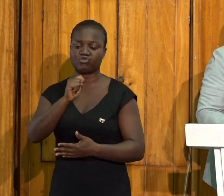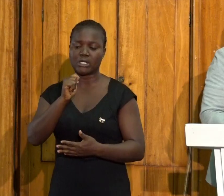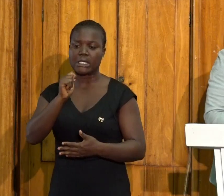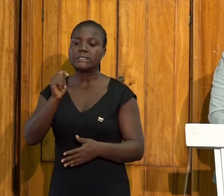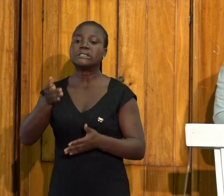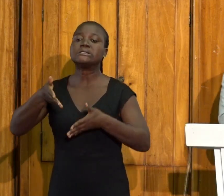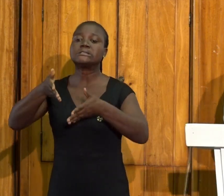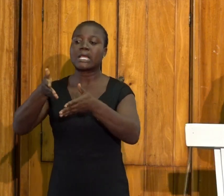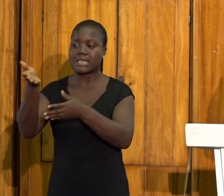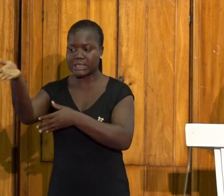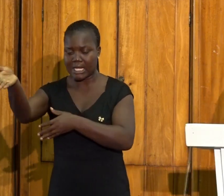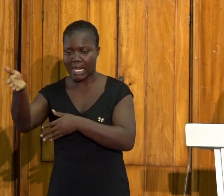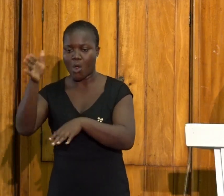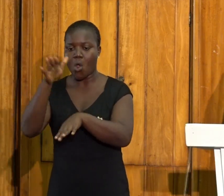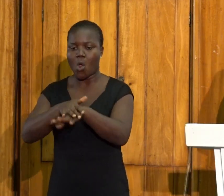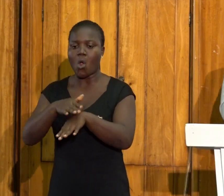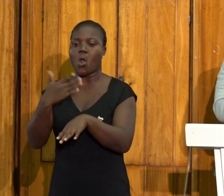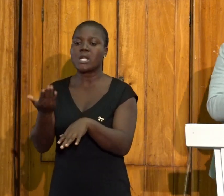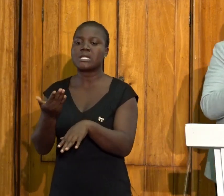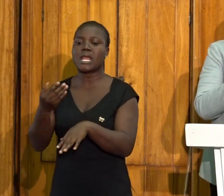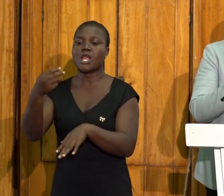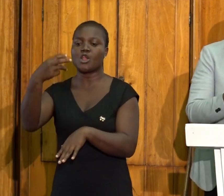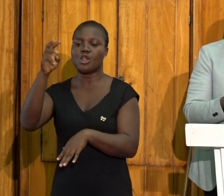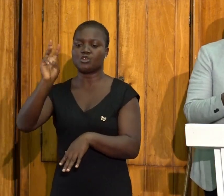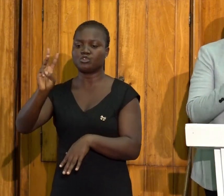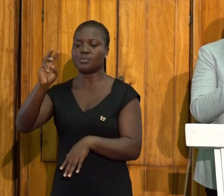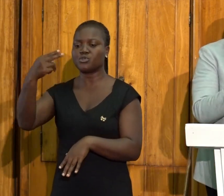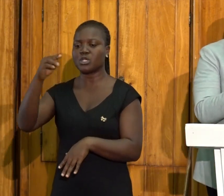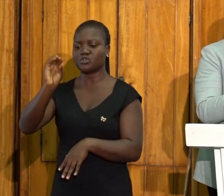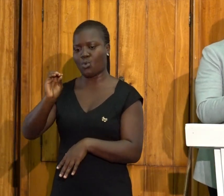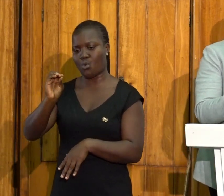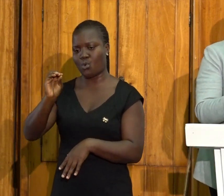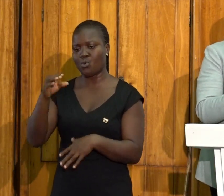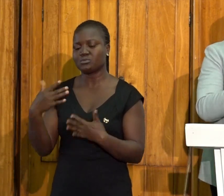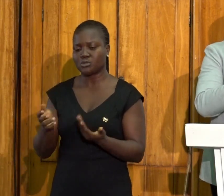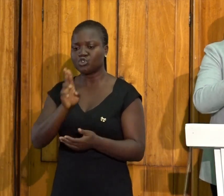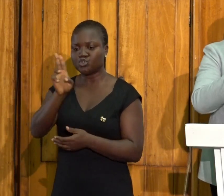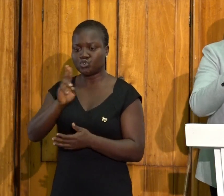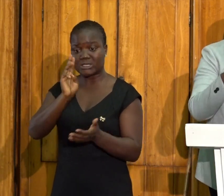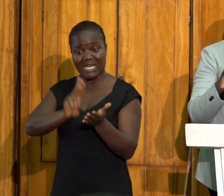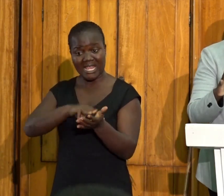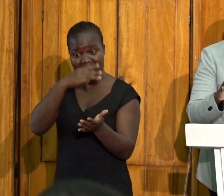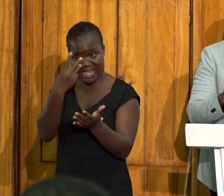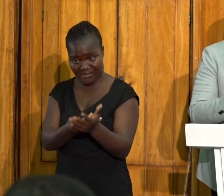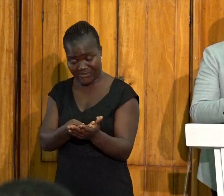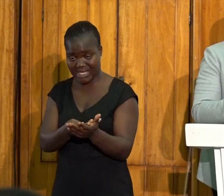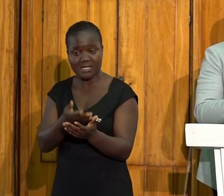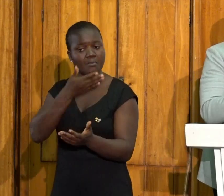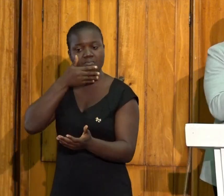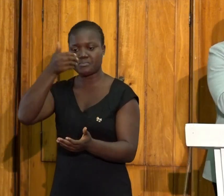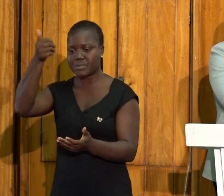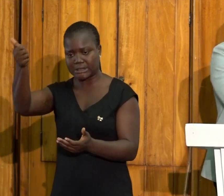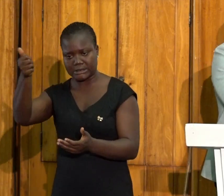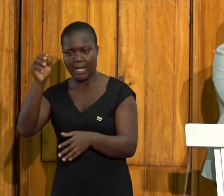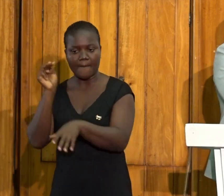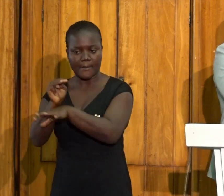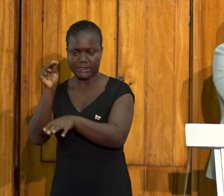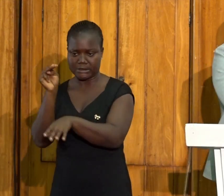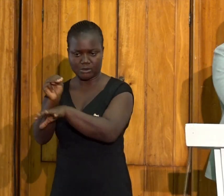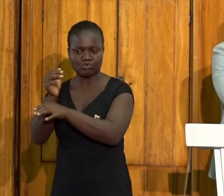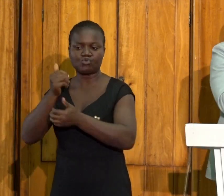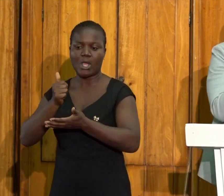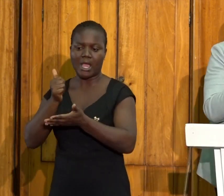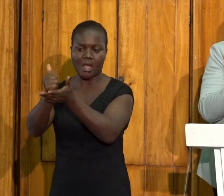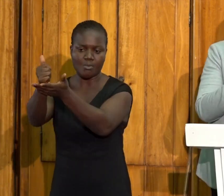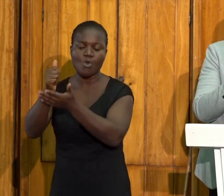on the WHO toolkit. It's using evidence-based messaging to help